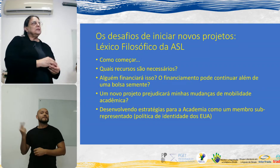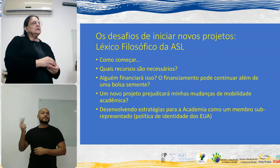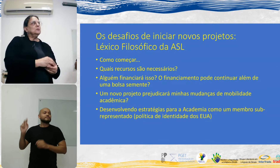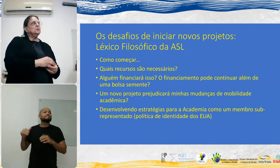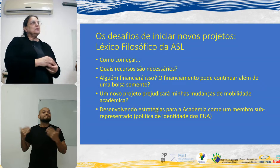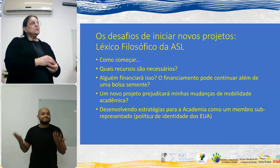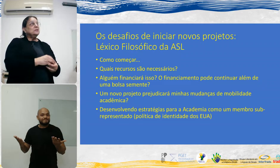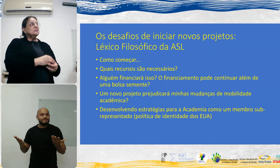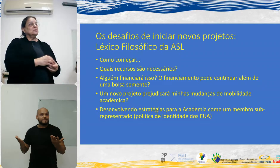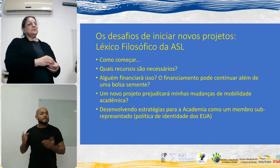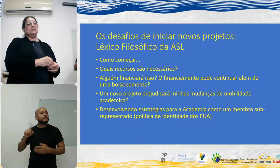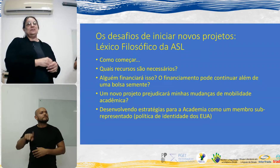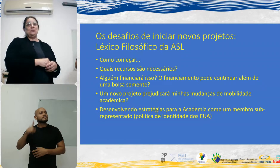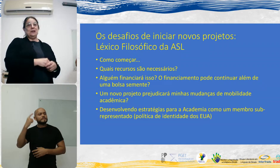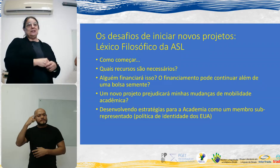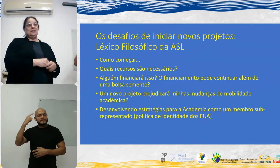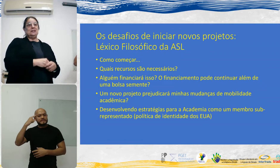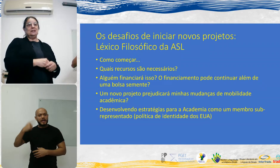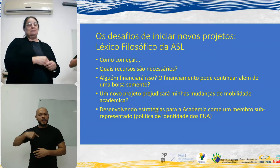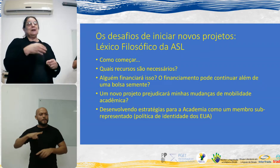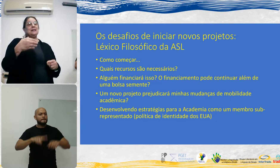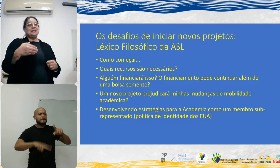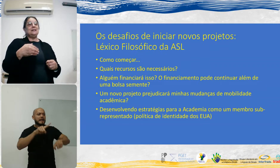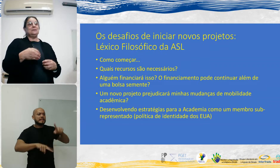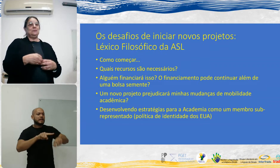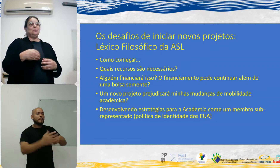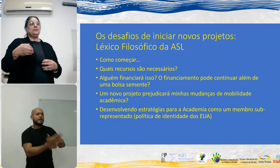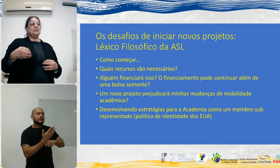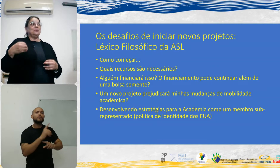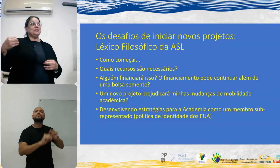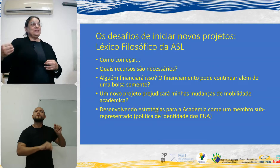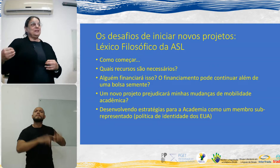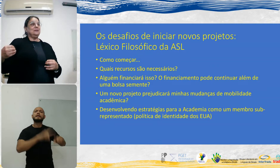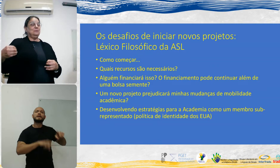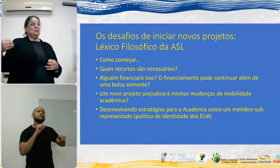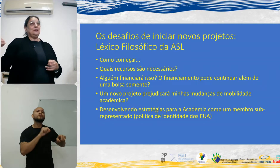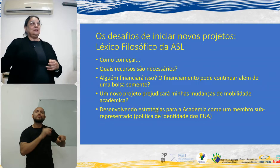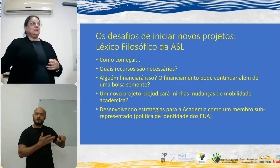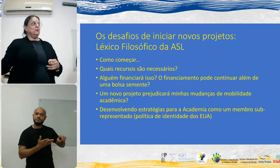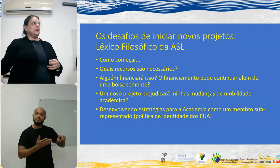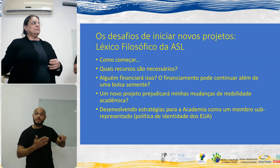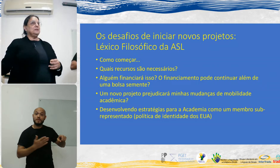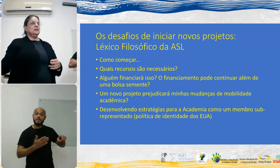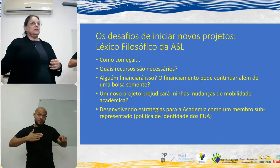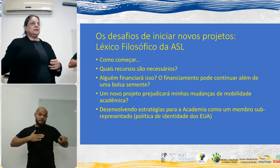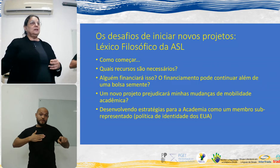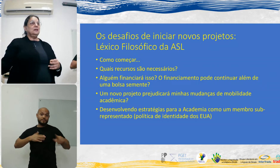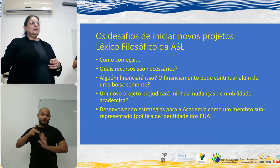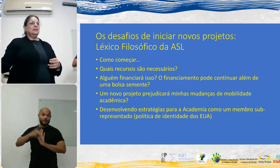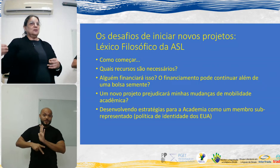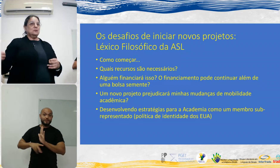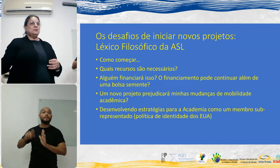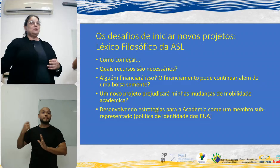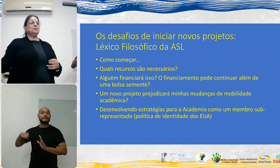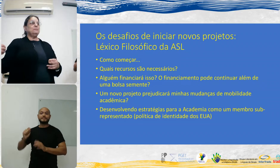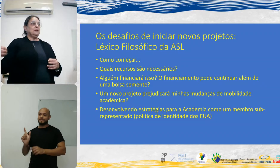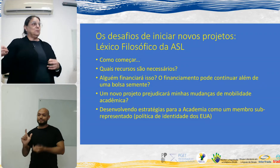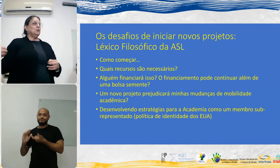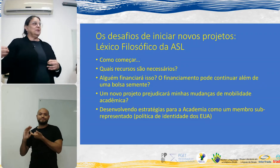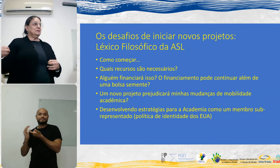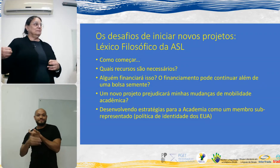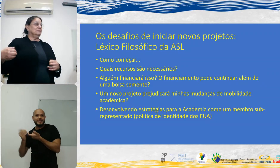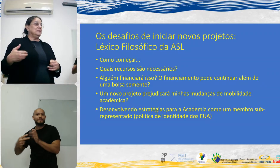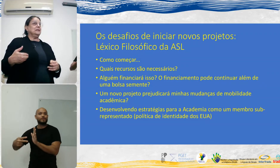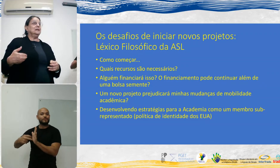to think, well, what resources do I need? In my case, the resource I need a vocabulary that could be used by